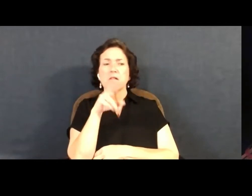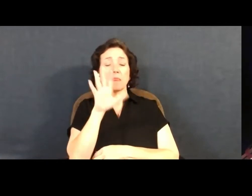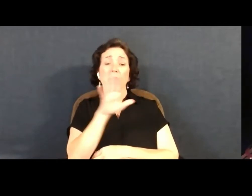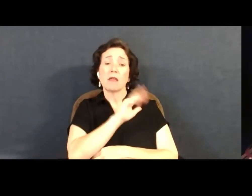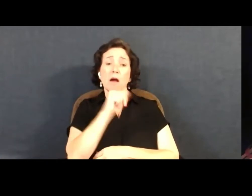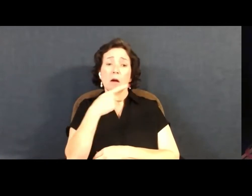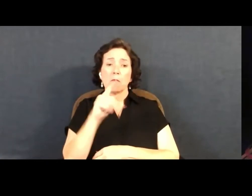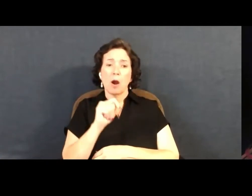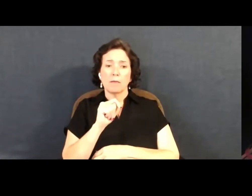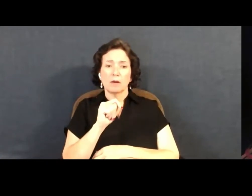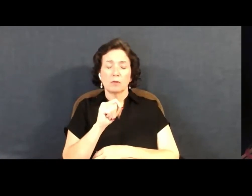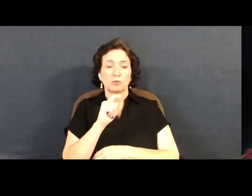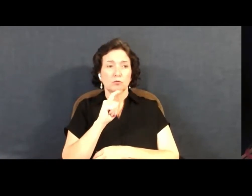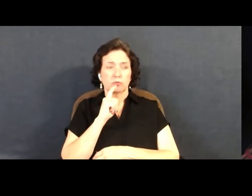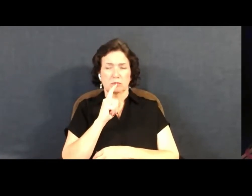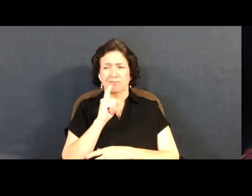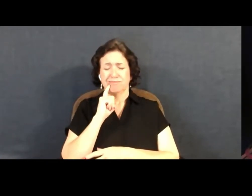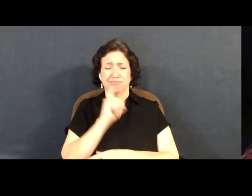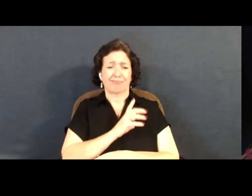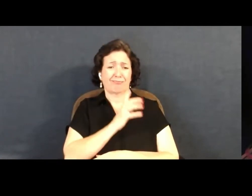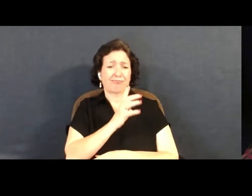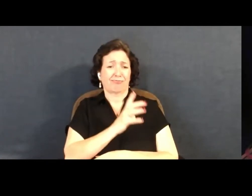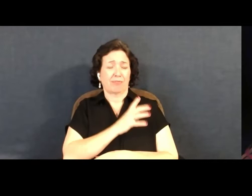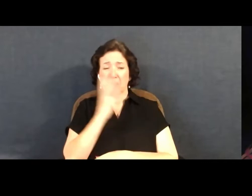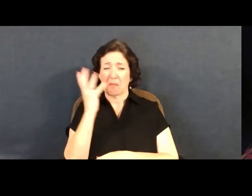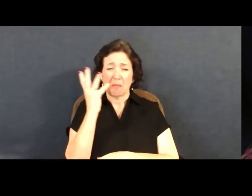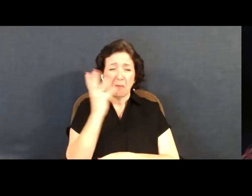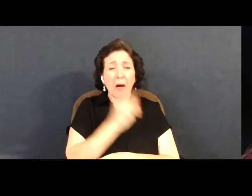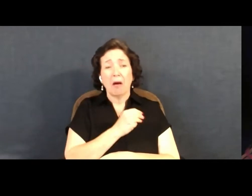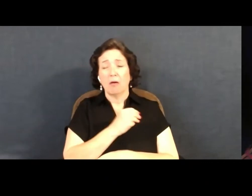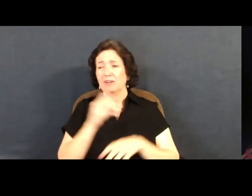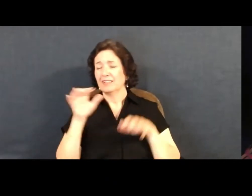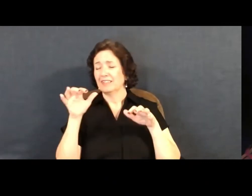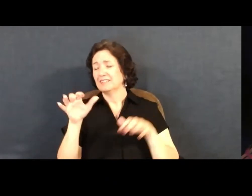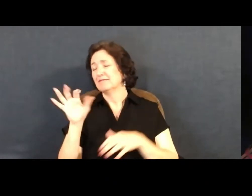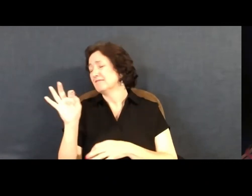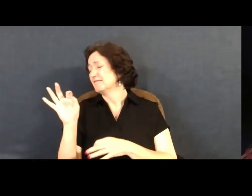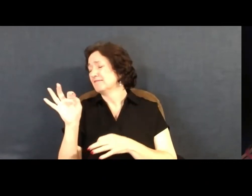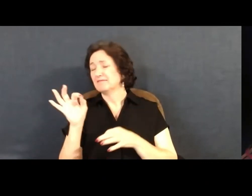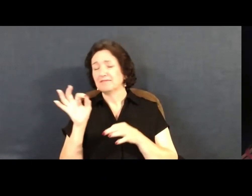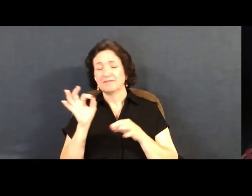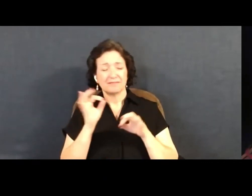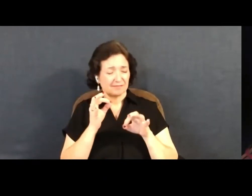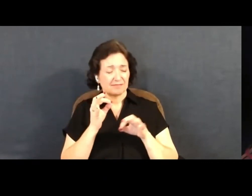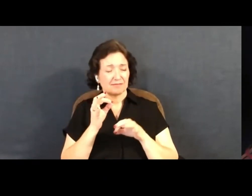more beautiful than anything he'd ever seen. And there he saw, there